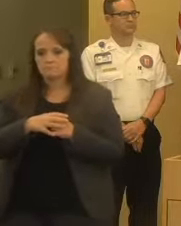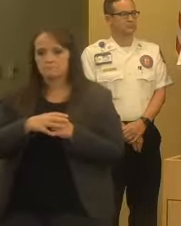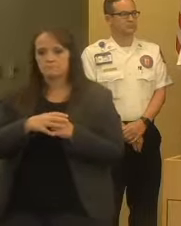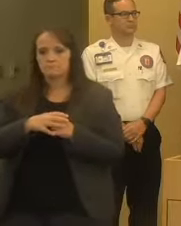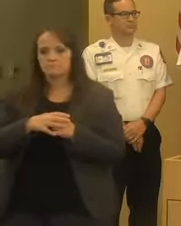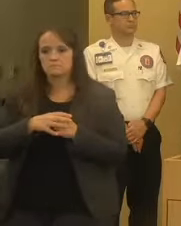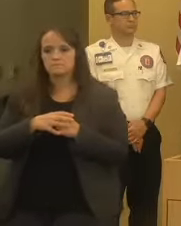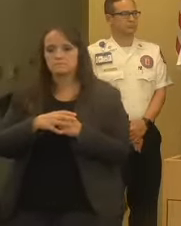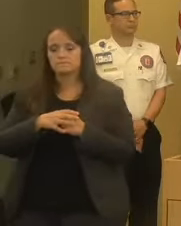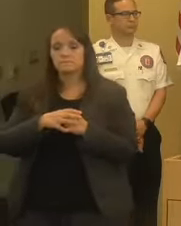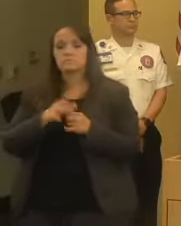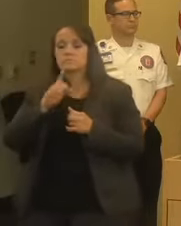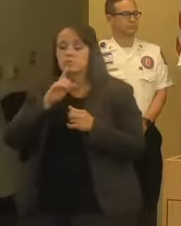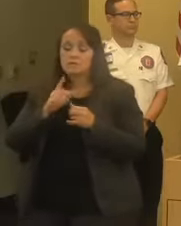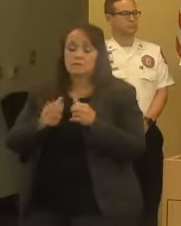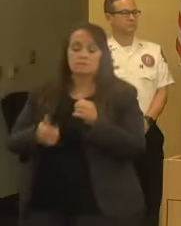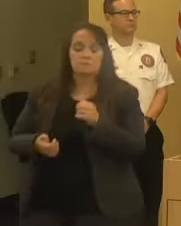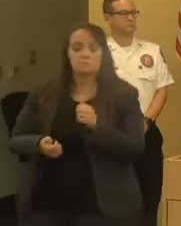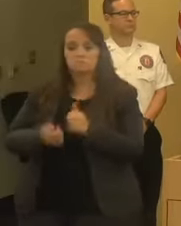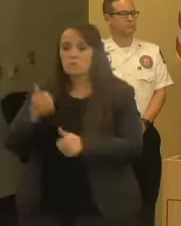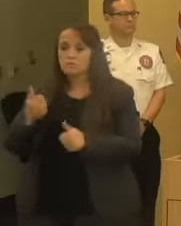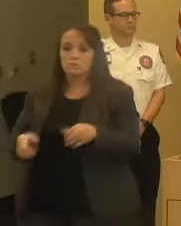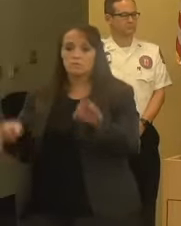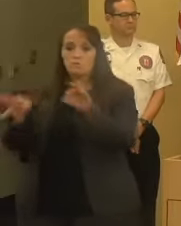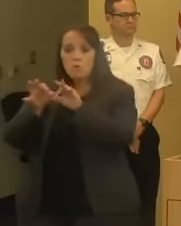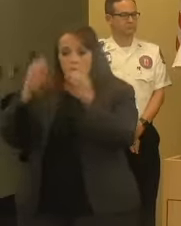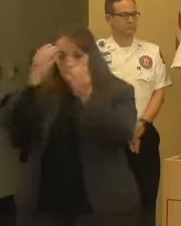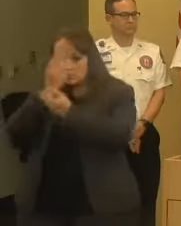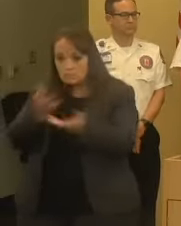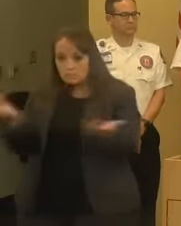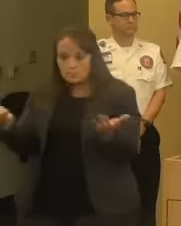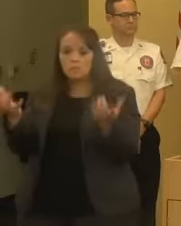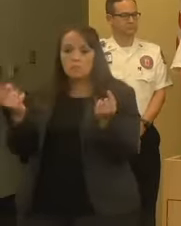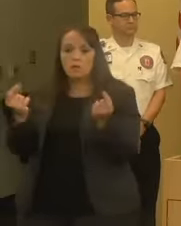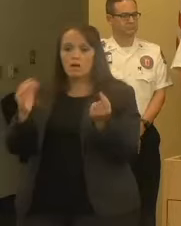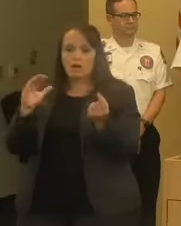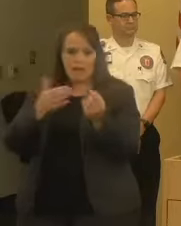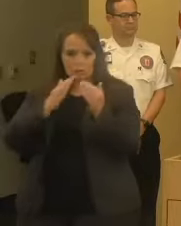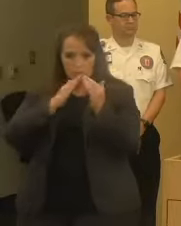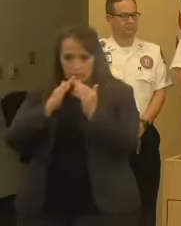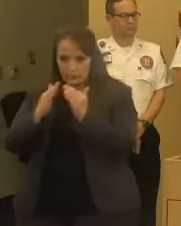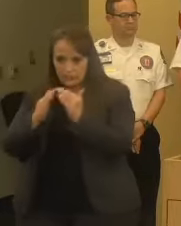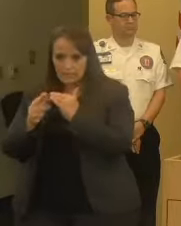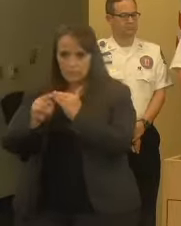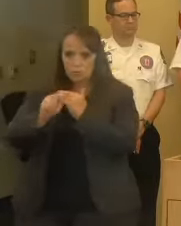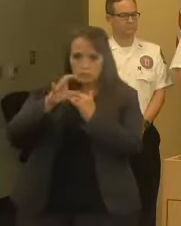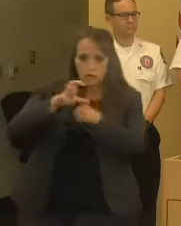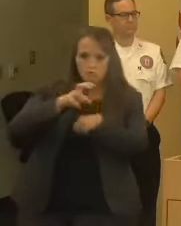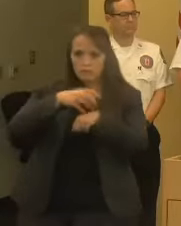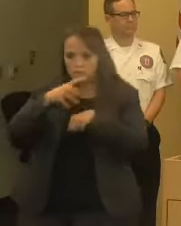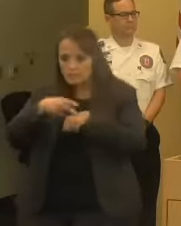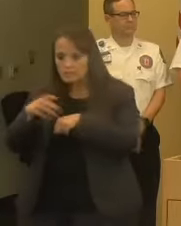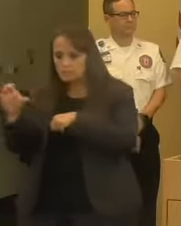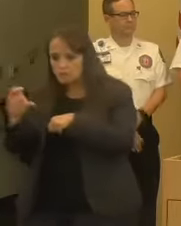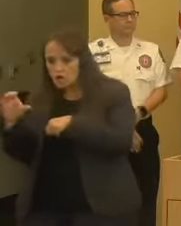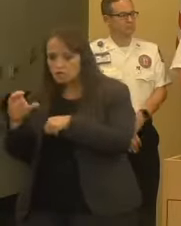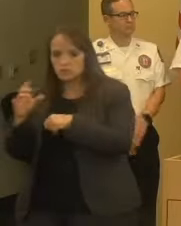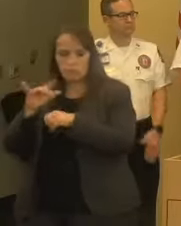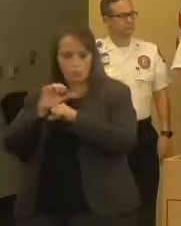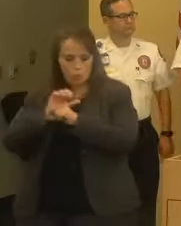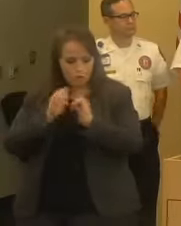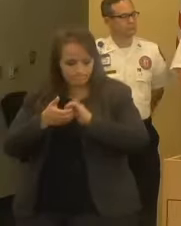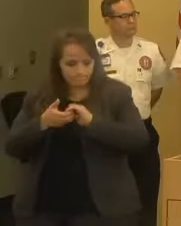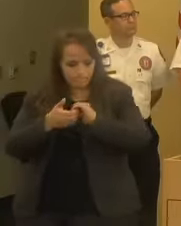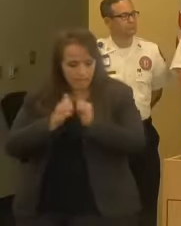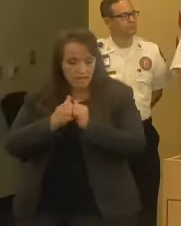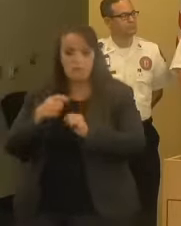I think the important message to provide to our communities are working together. All of emergency management, the Coast Guard, all of